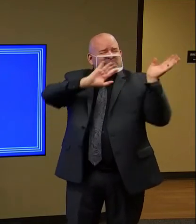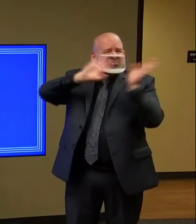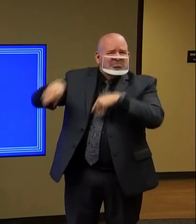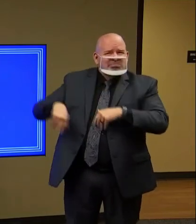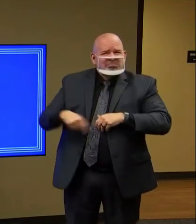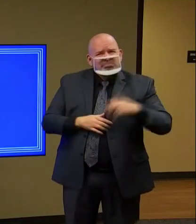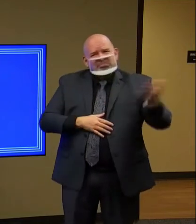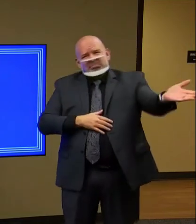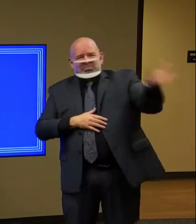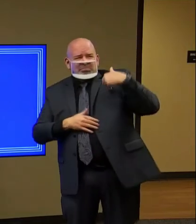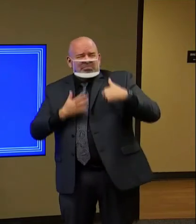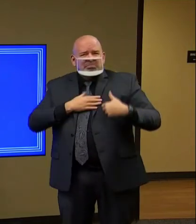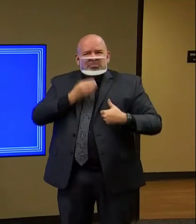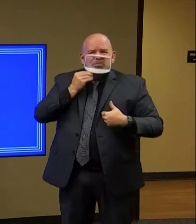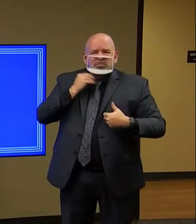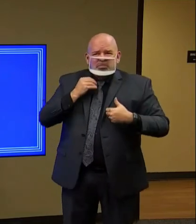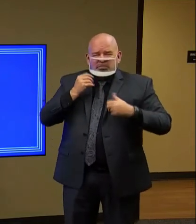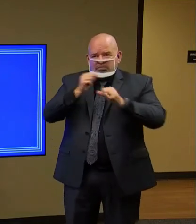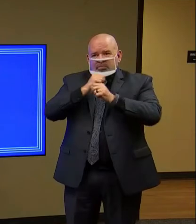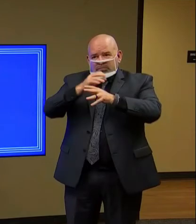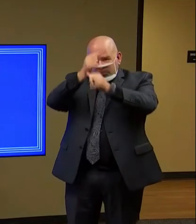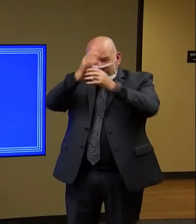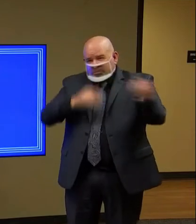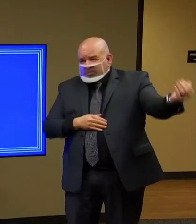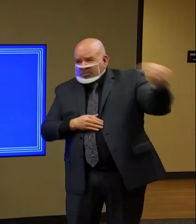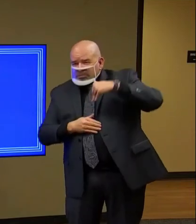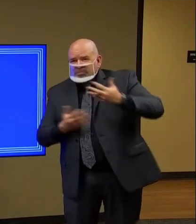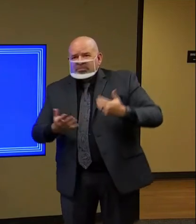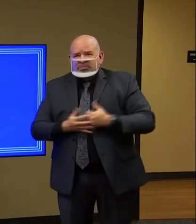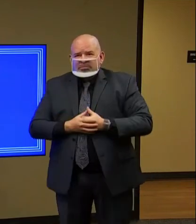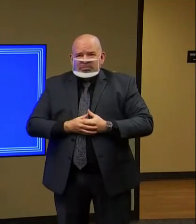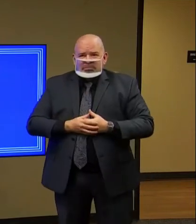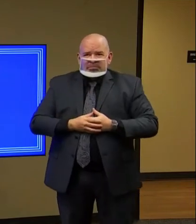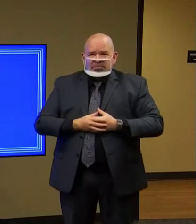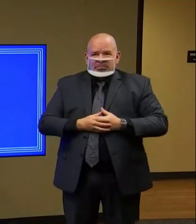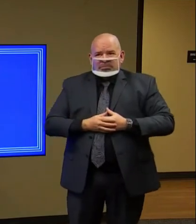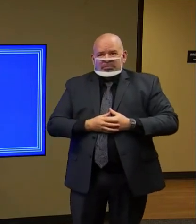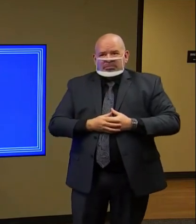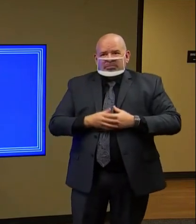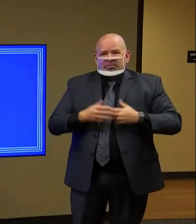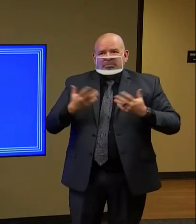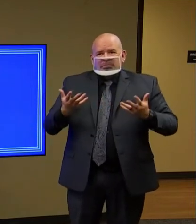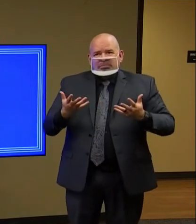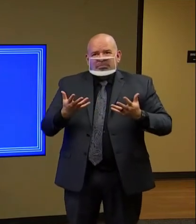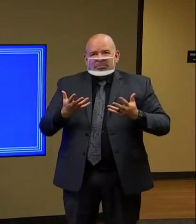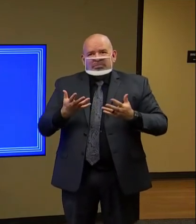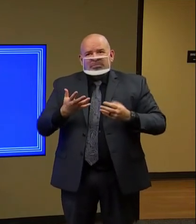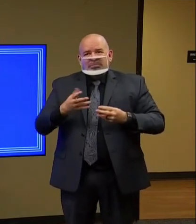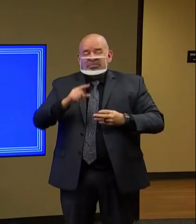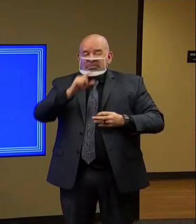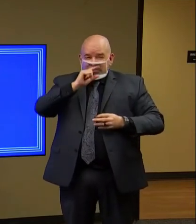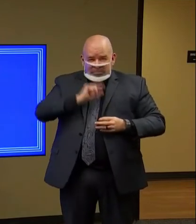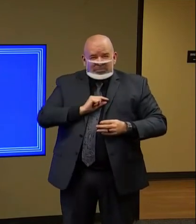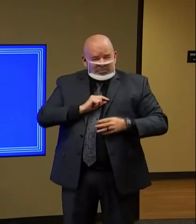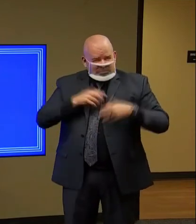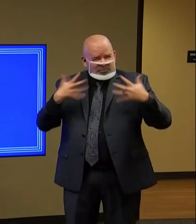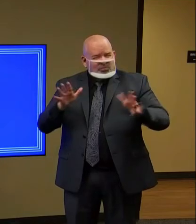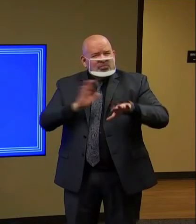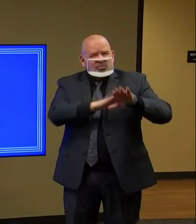unit for a celebration, similar to what we talked about at Thanksgiving, choose that